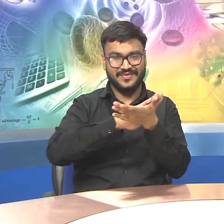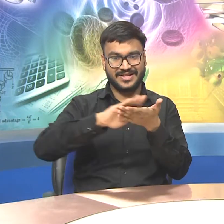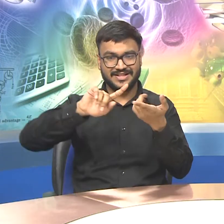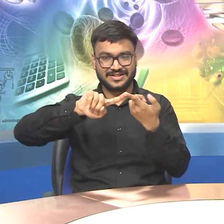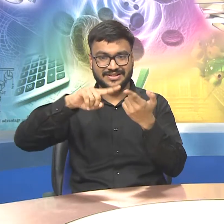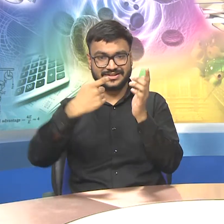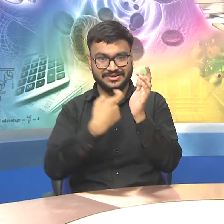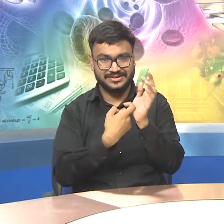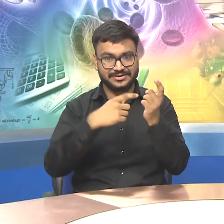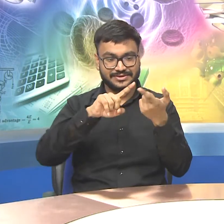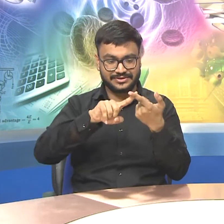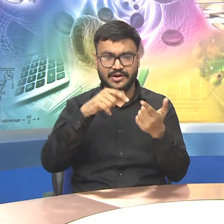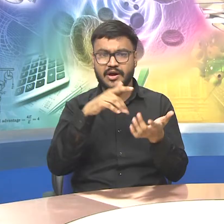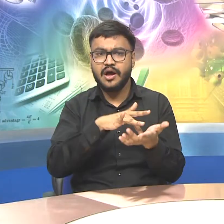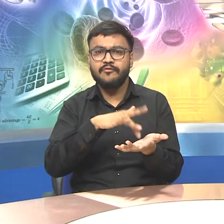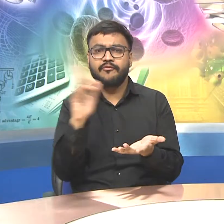And next we can see where.